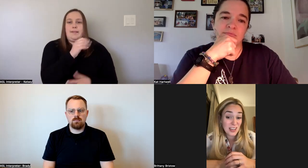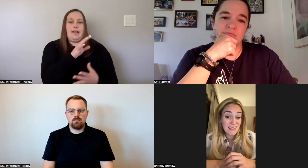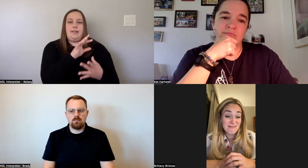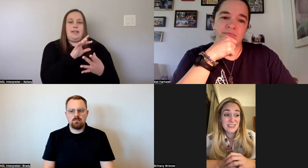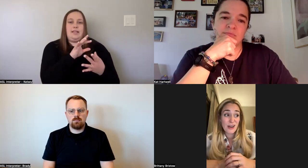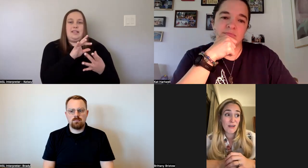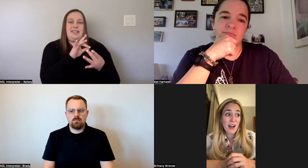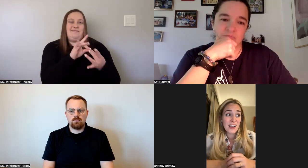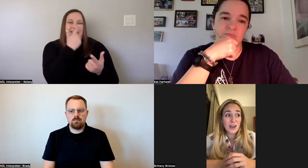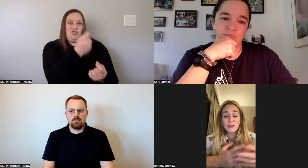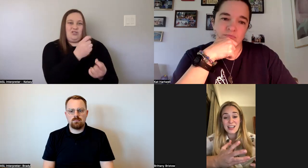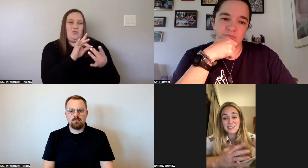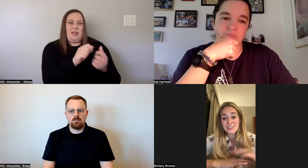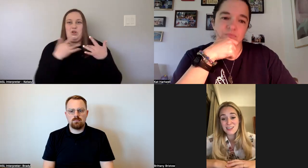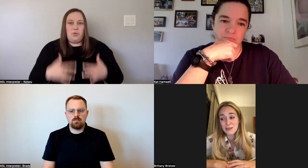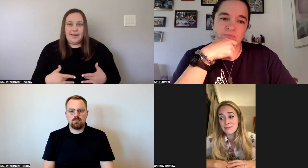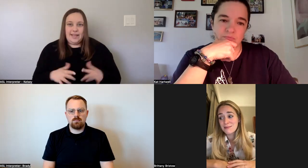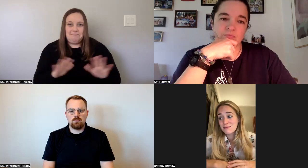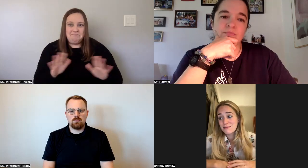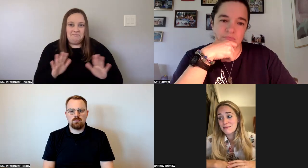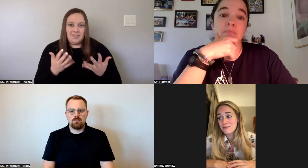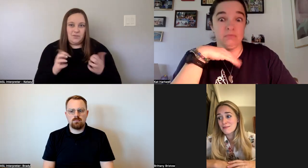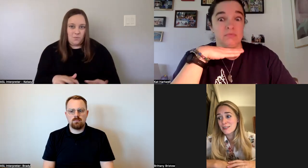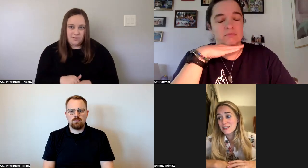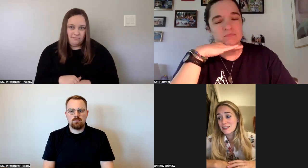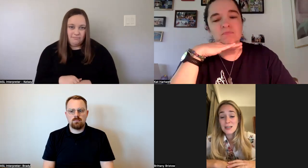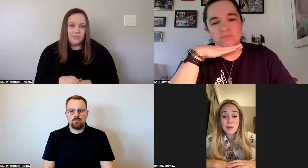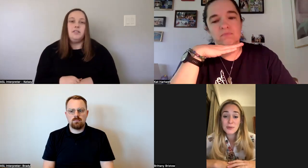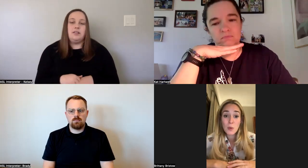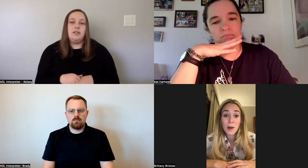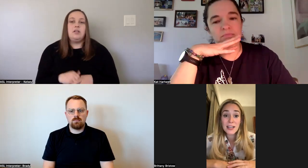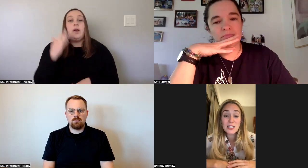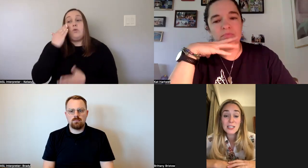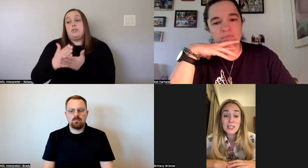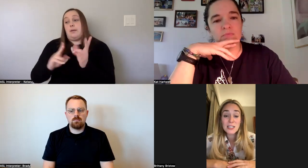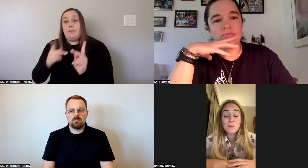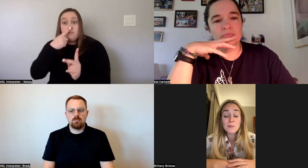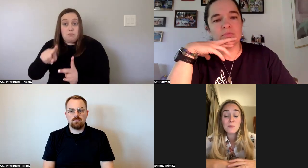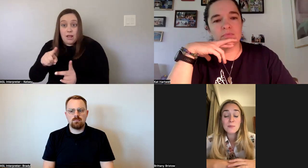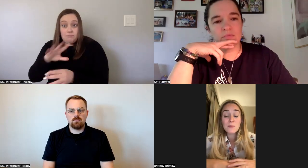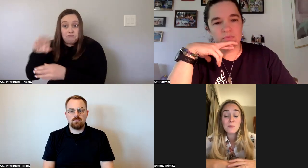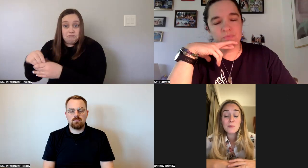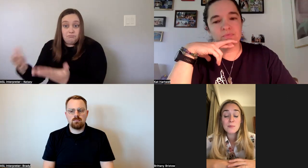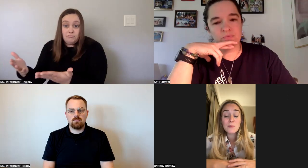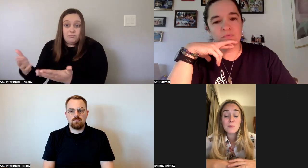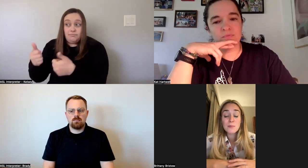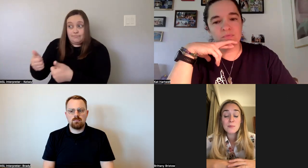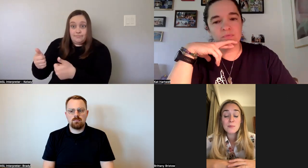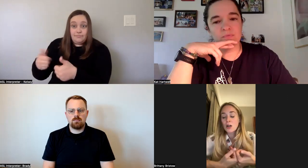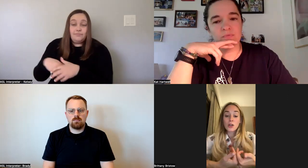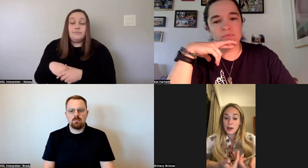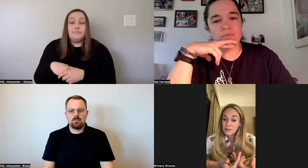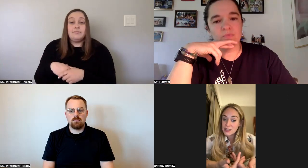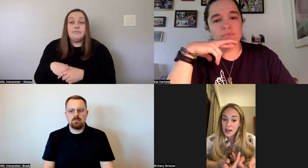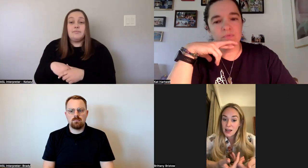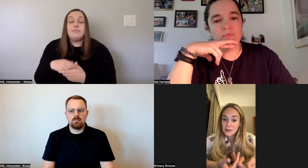requires nudity. So I know that's, you know, some people don't mind. I find